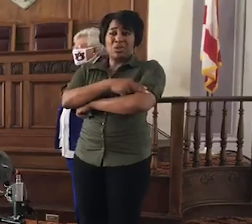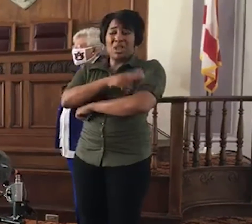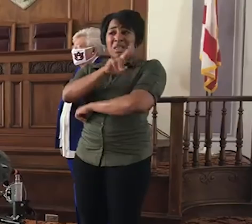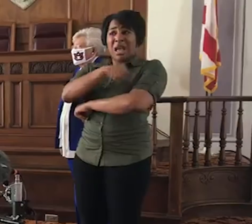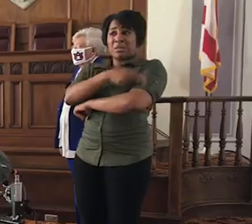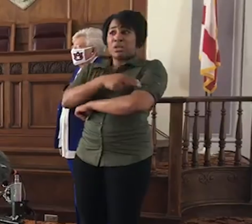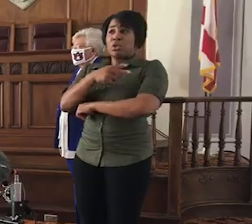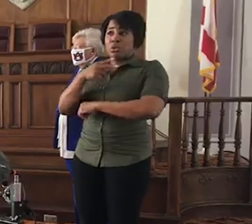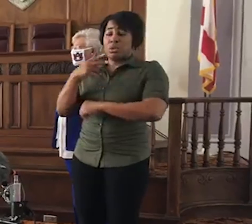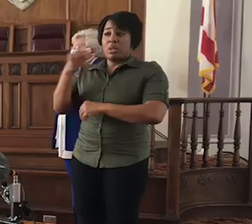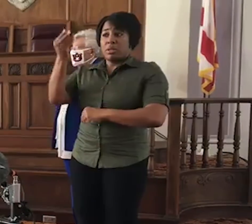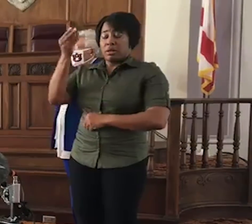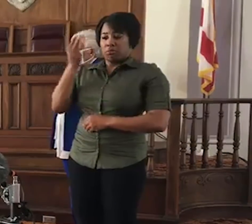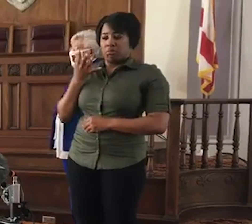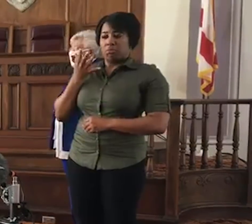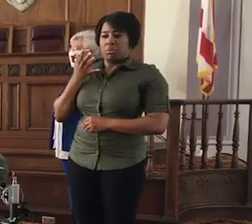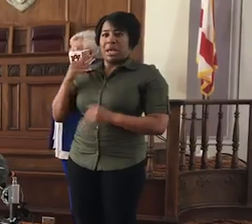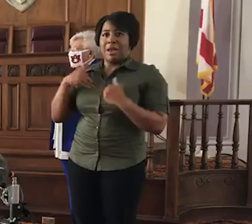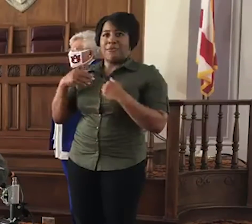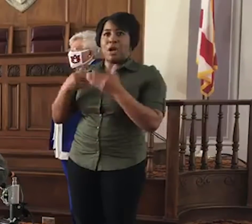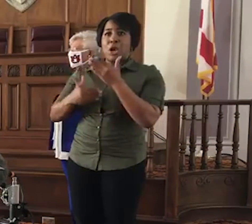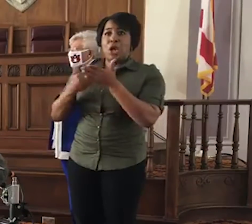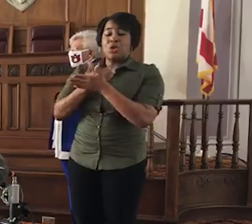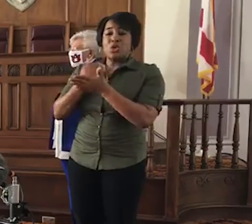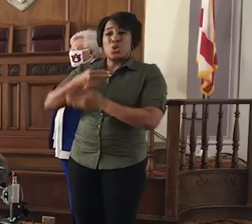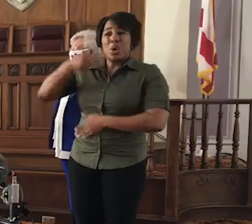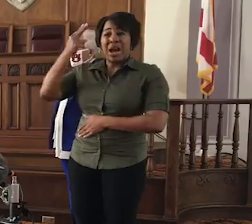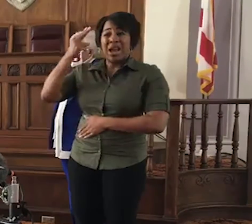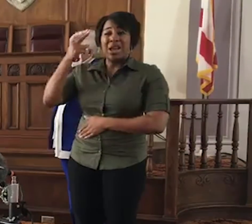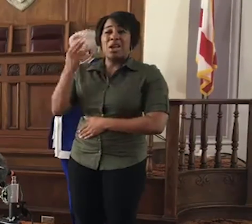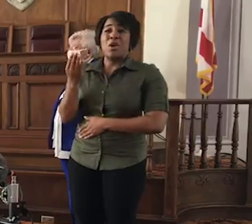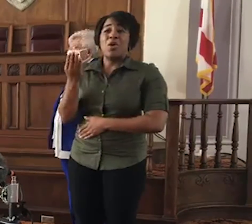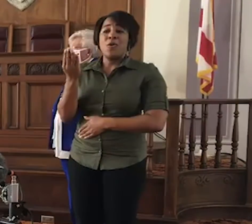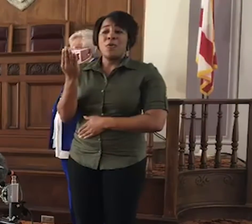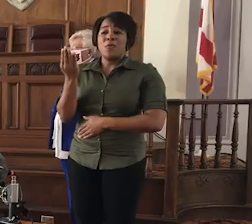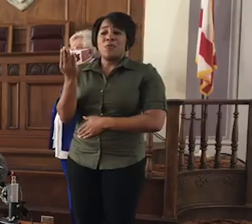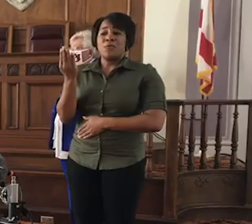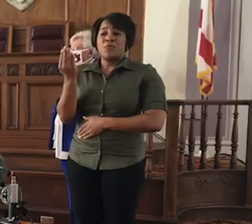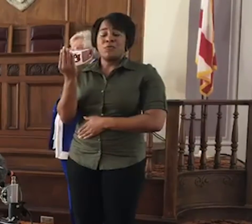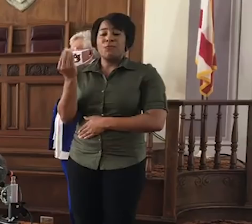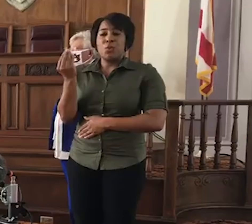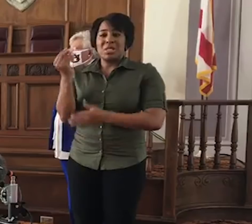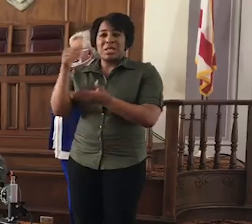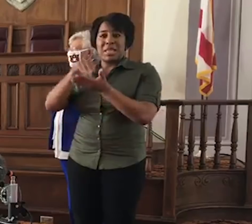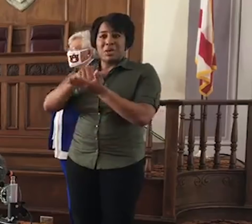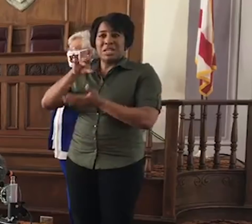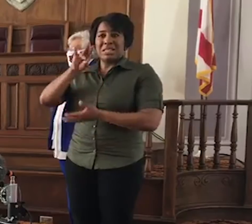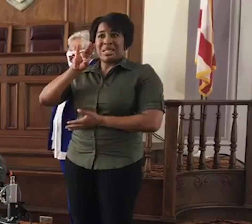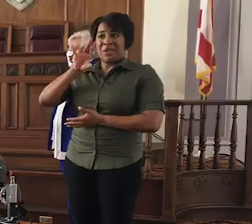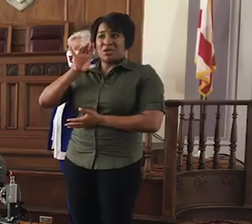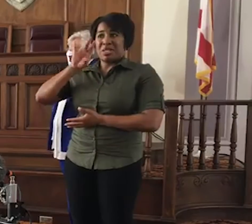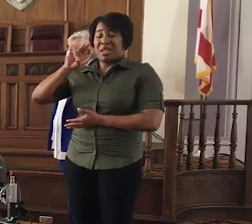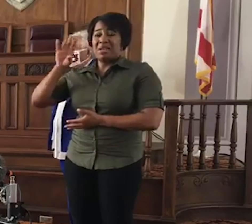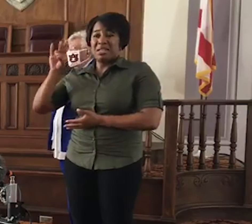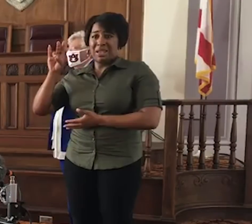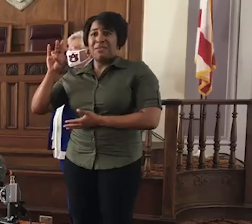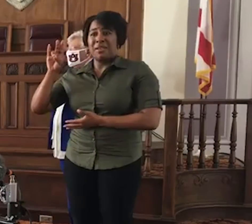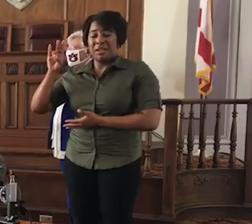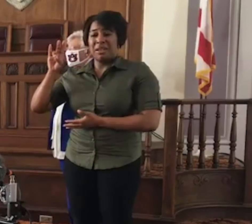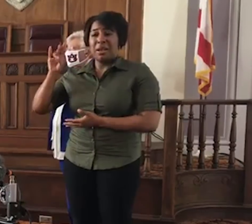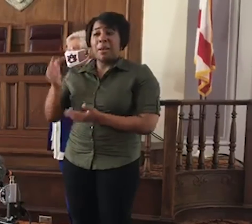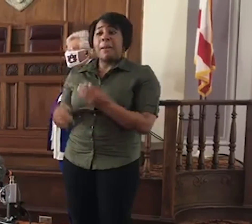reported a new high in the number of inpatients. 1,477 inpatients were reported as of this morning, plus